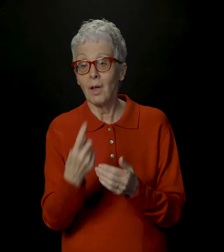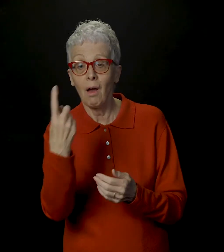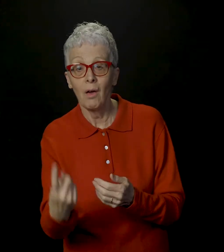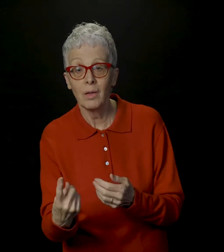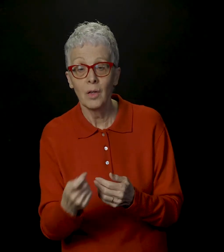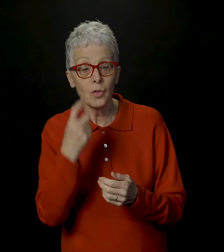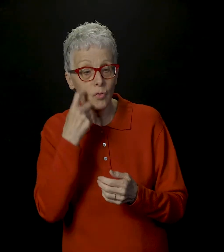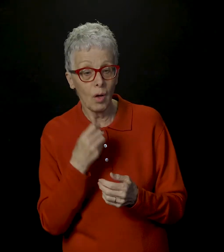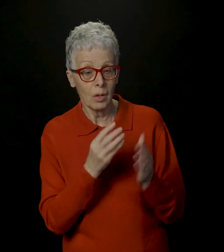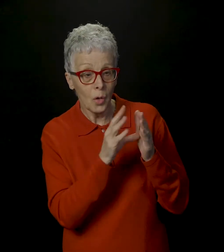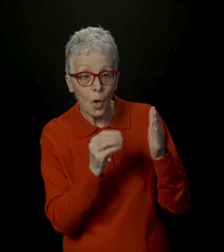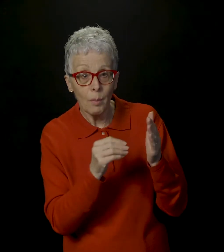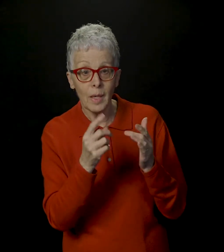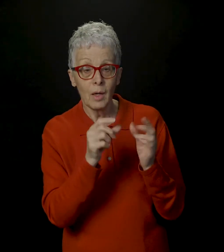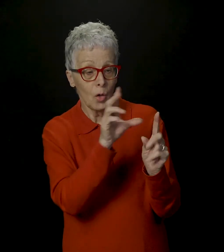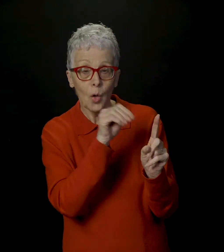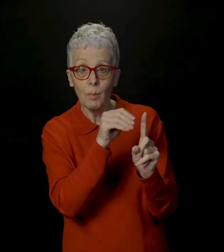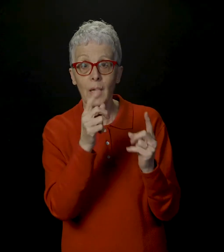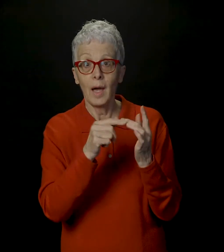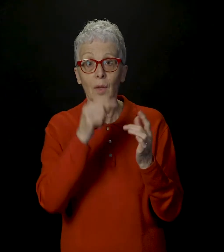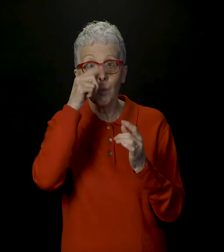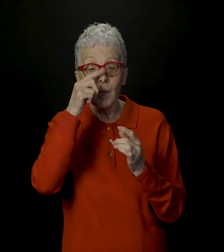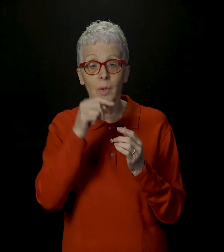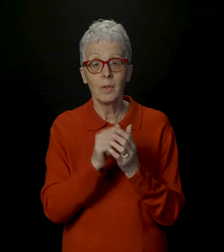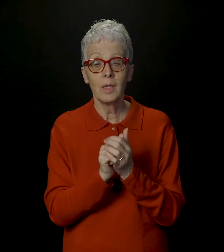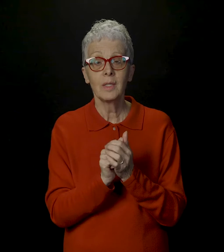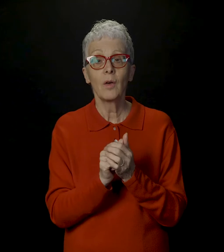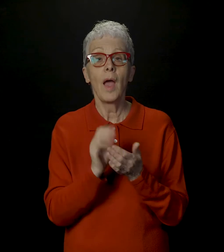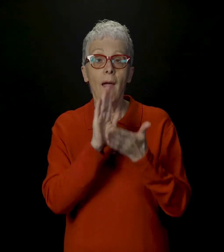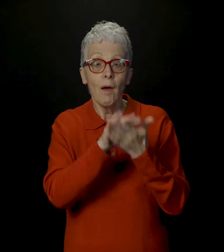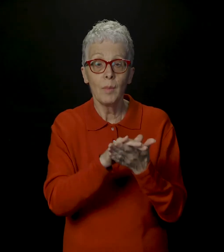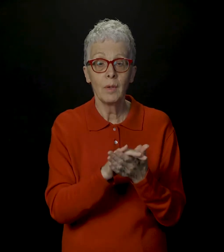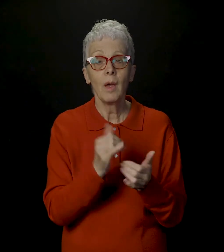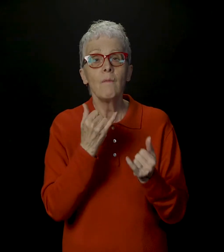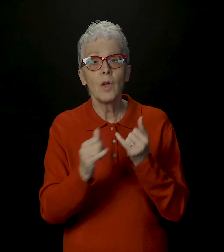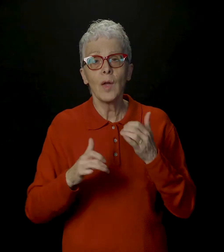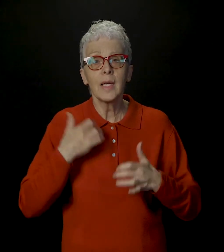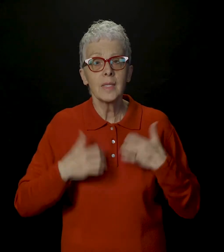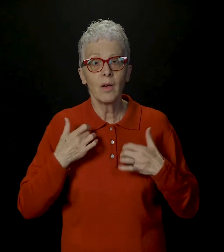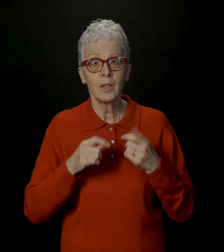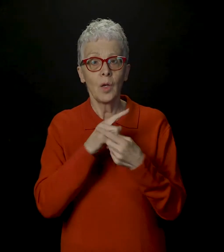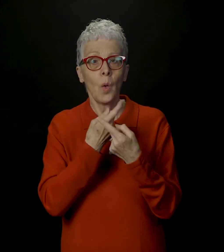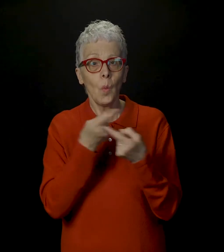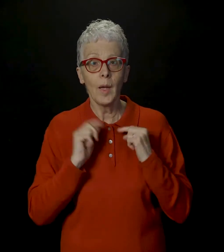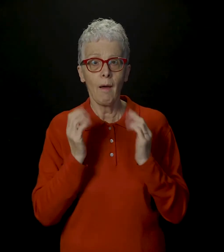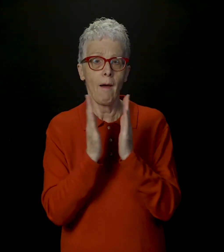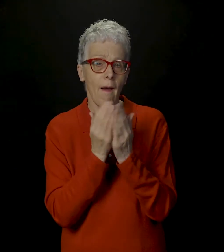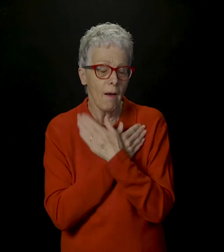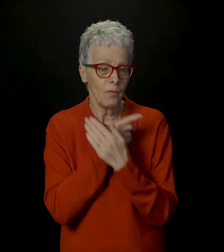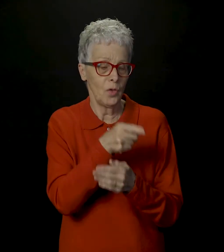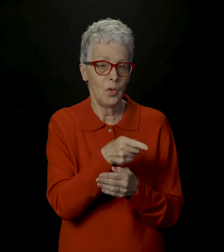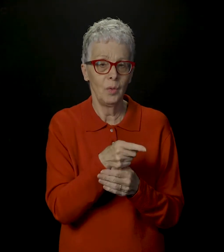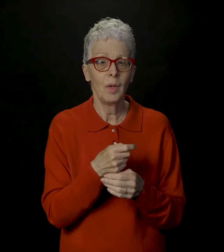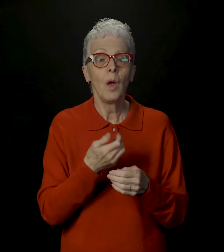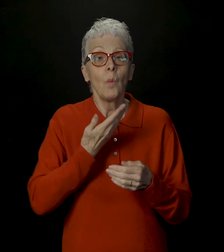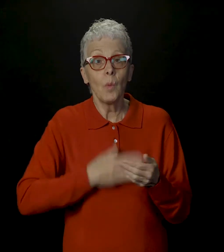other people are doing And try to copy that What kind of looks good What makes sense So get around them But we're so excited for you guys We love you heaps And we can't wait